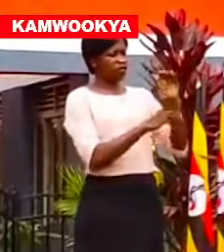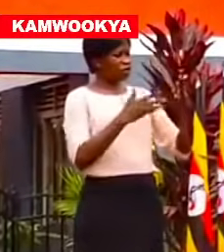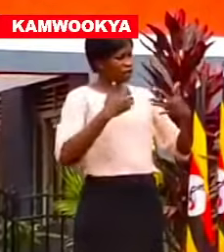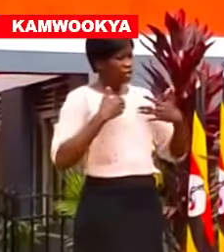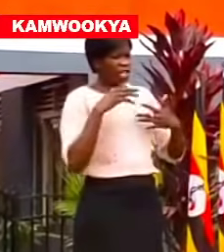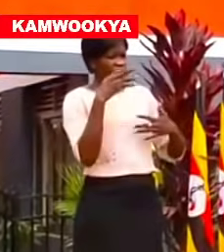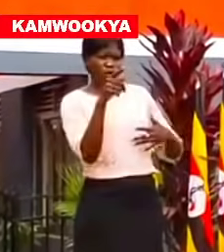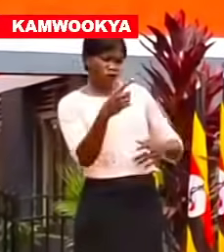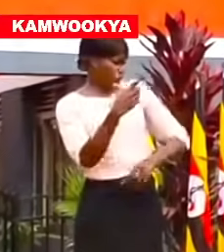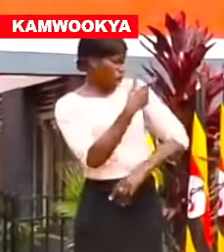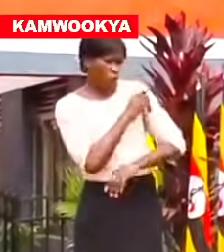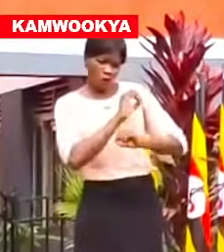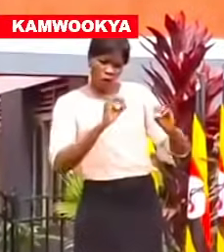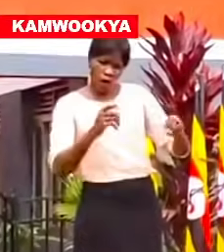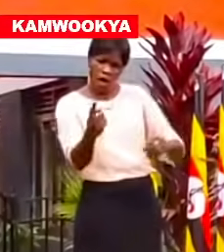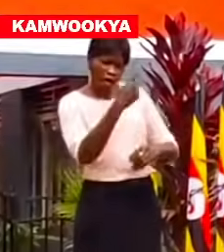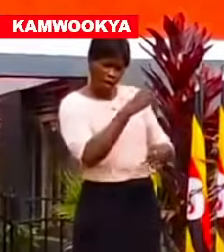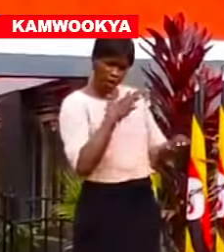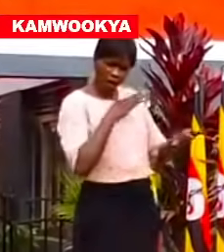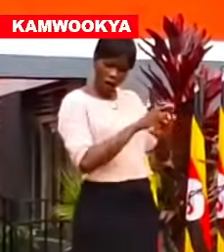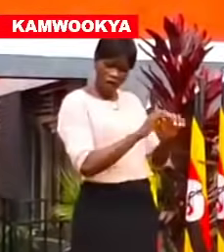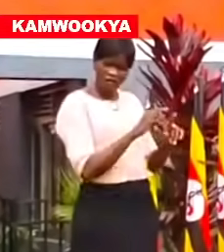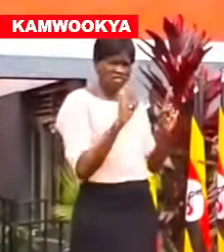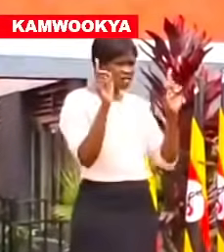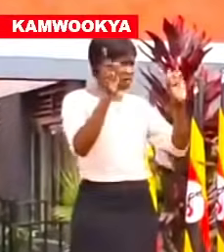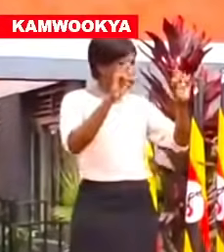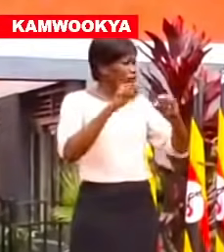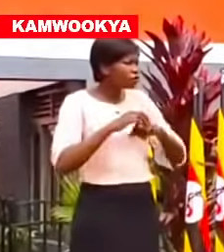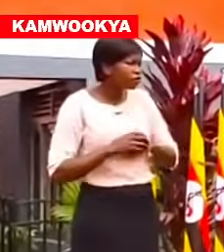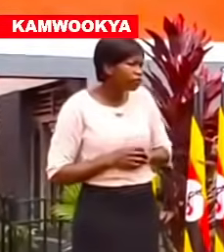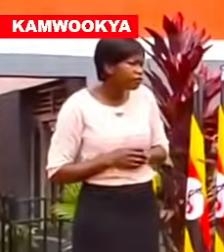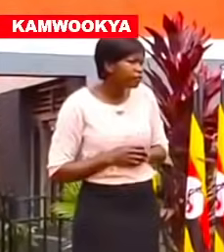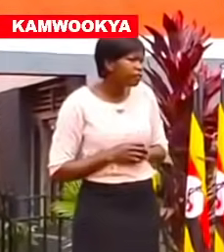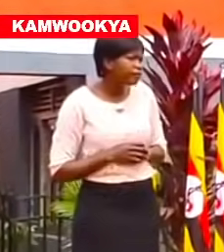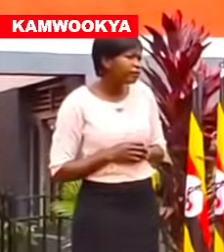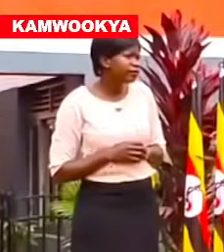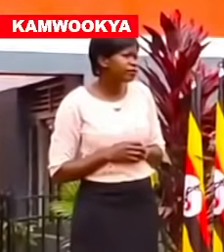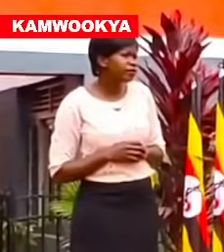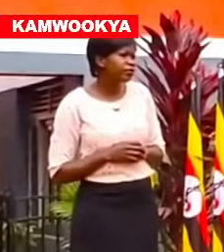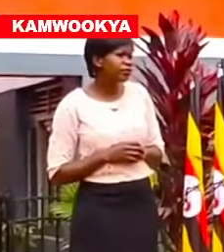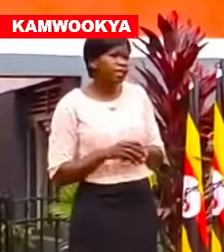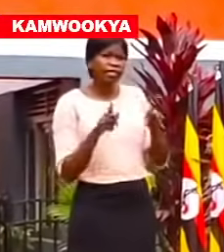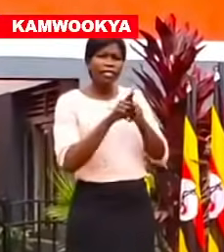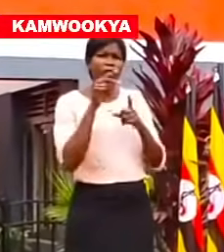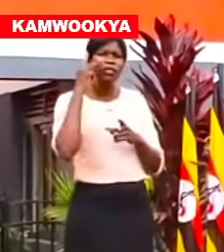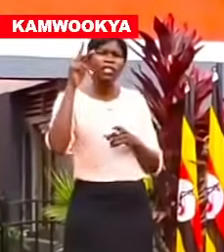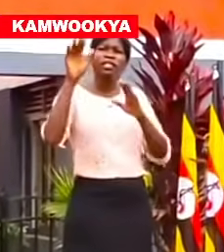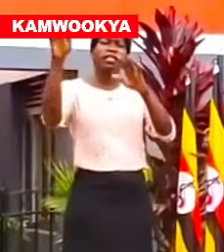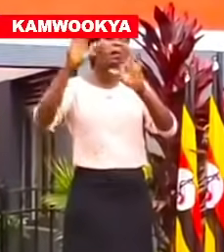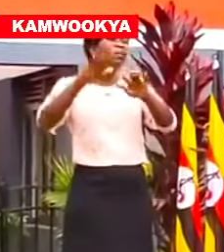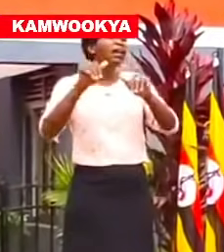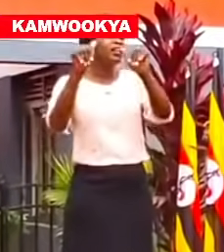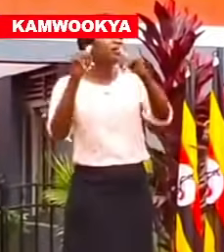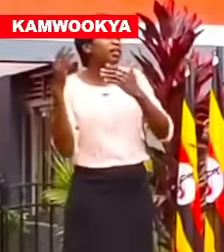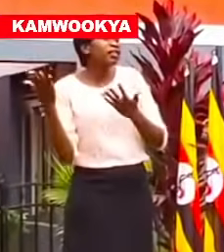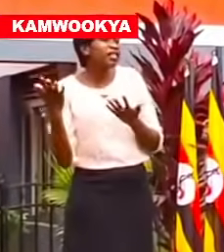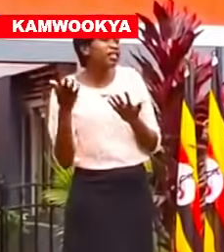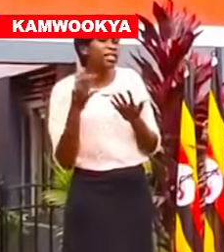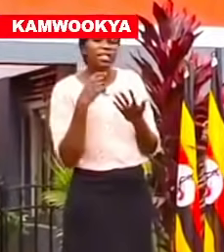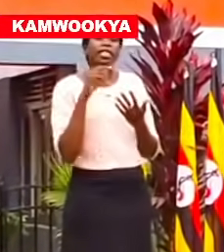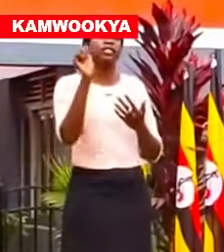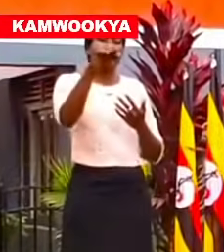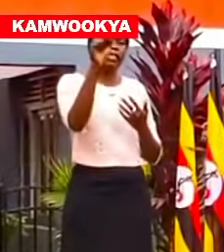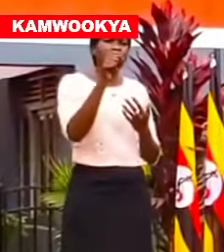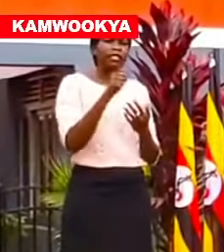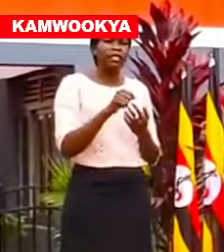vaccinated, you don't come to our offices to access services. I'm seeing Parliament trying to